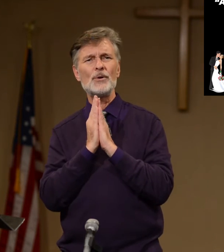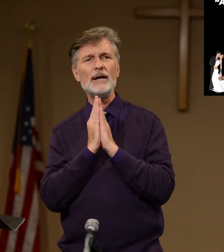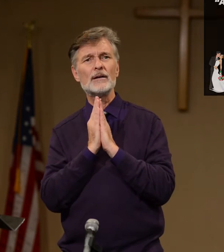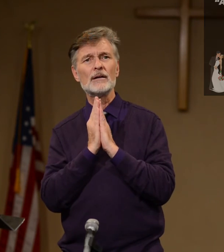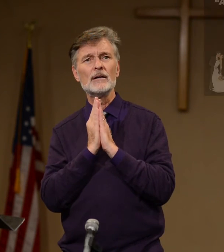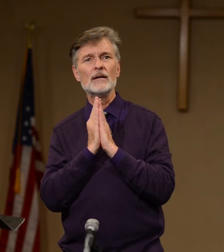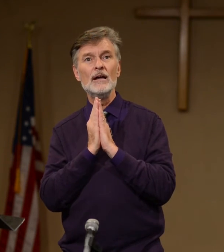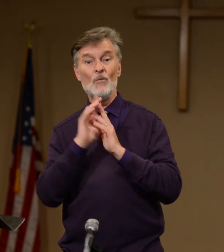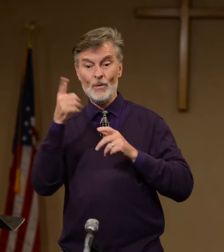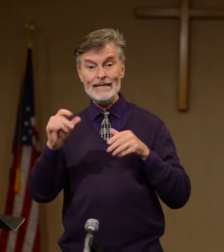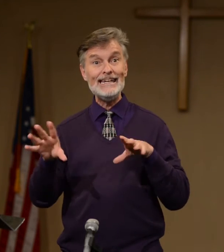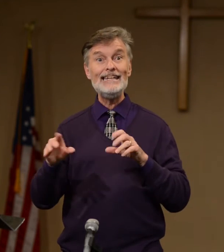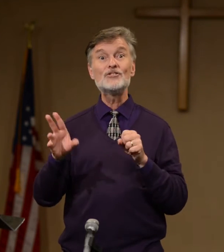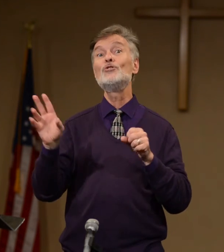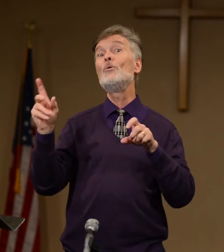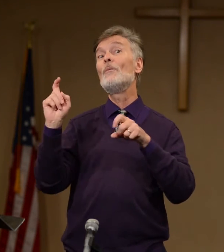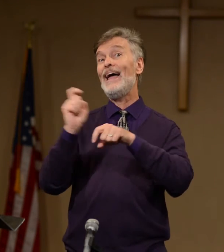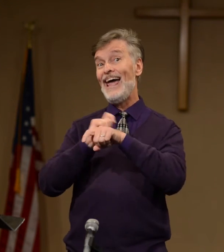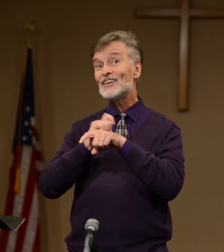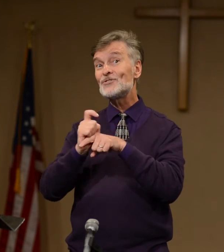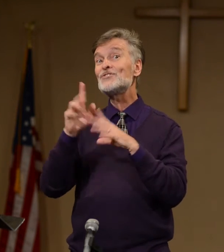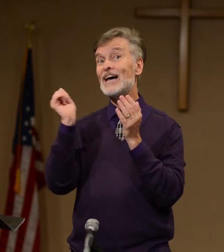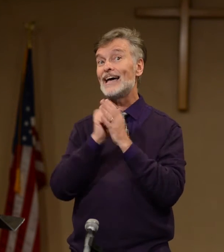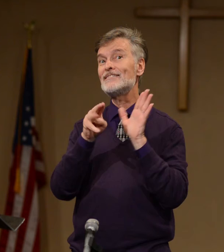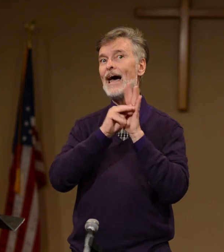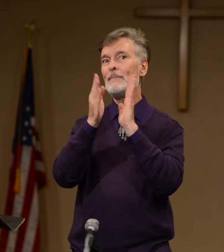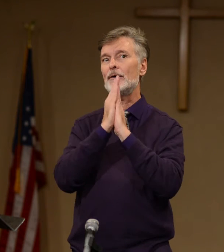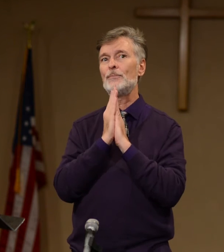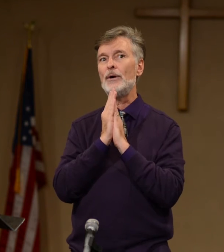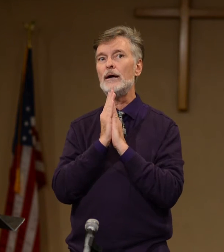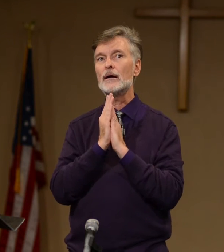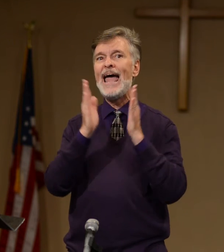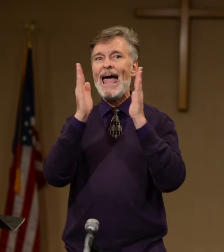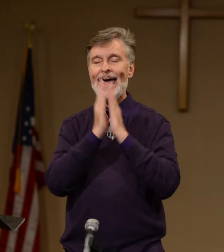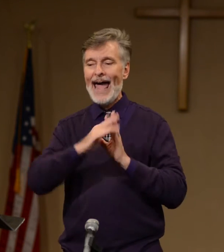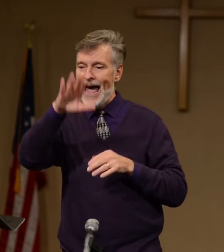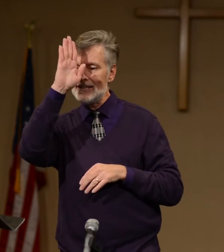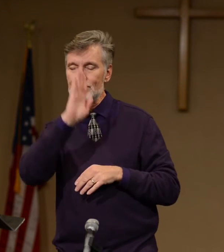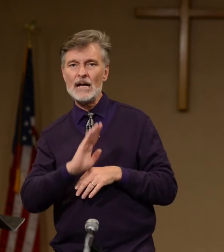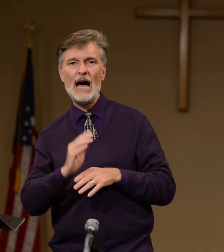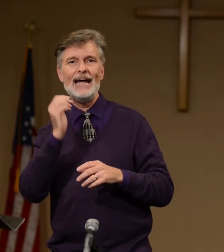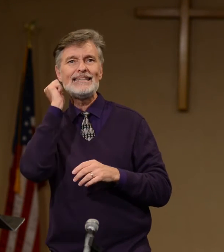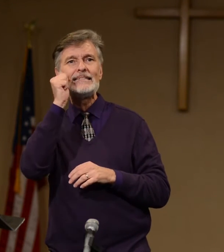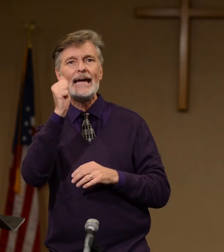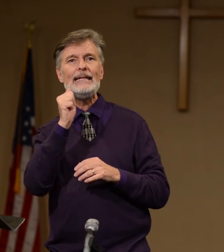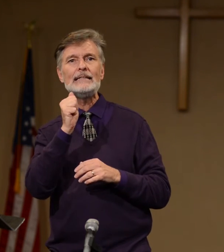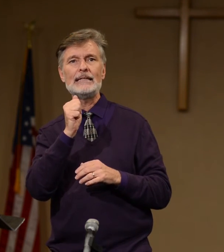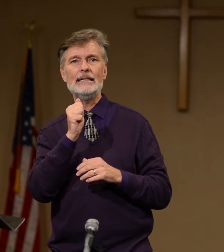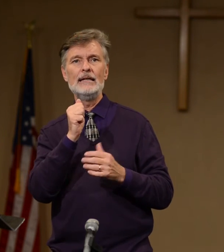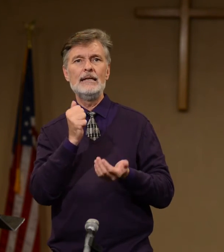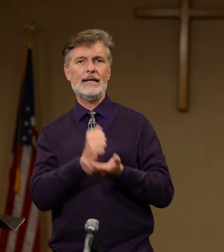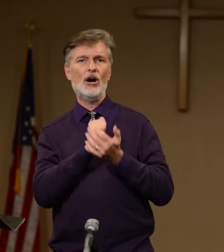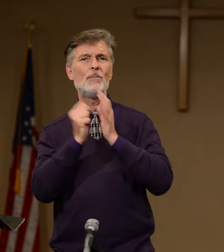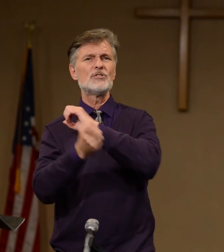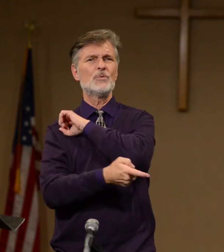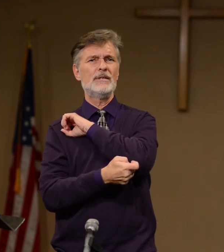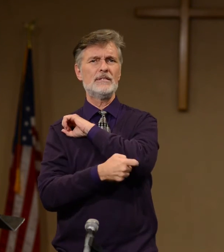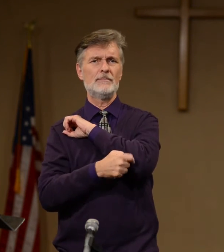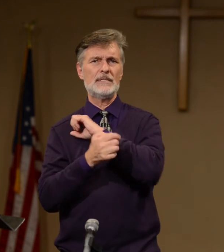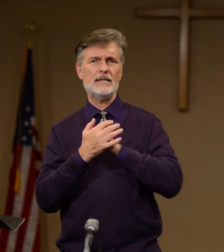prayer. We need to exercise that model prayer and ask God daily to help us with the